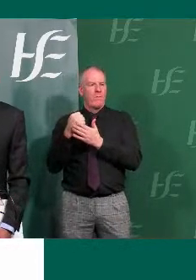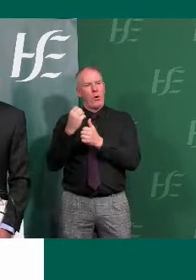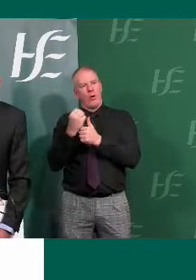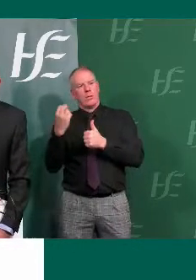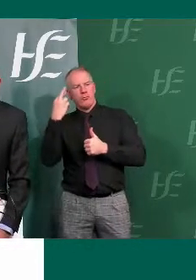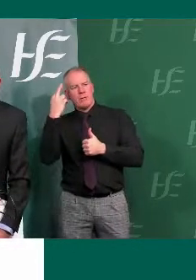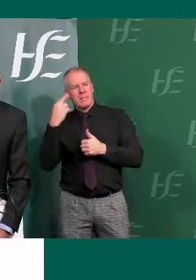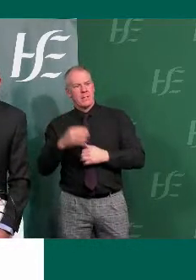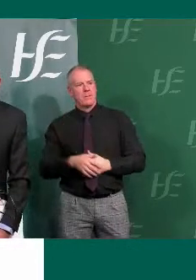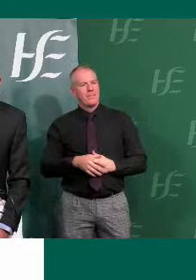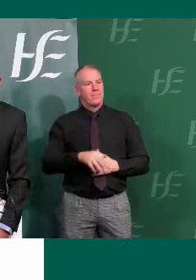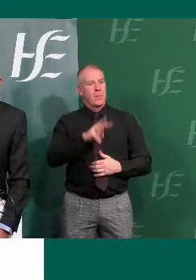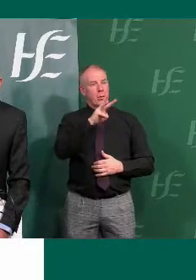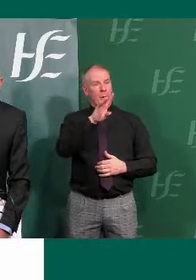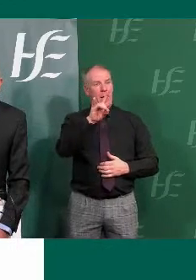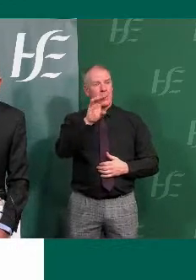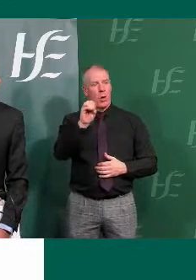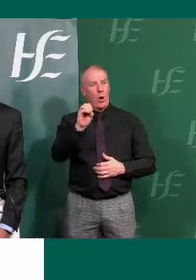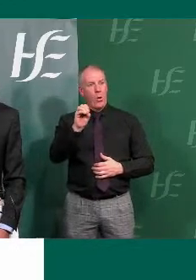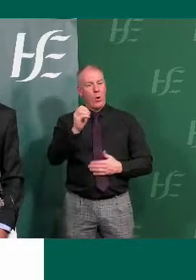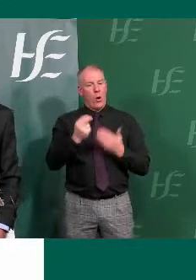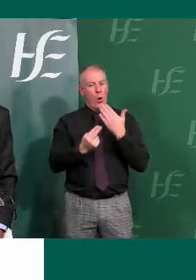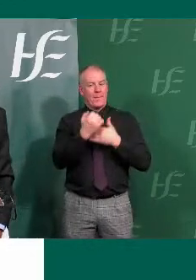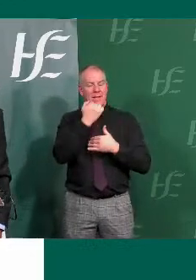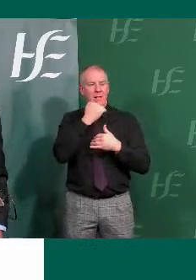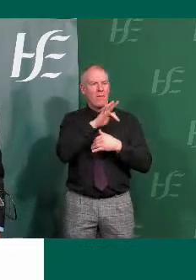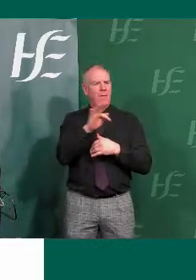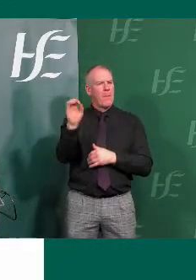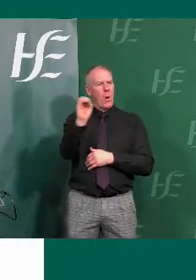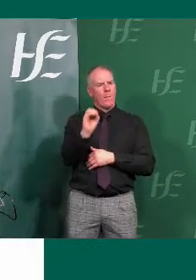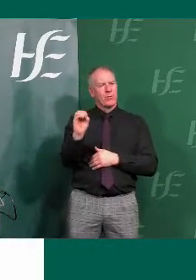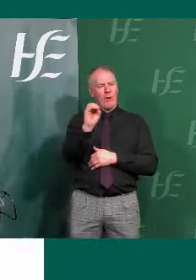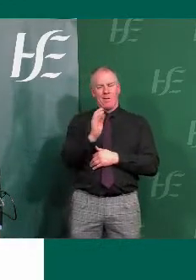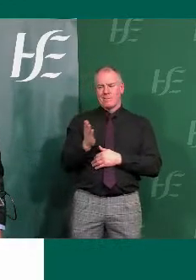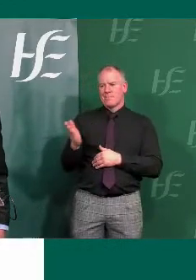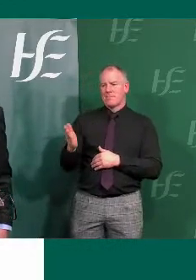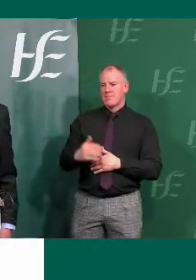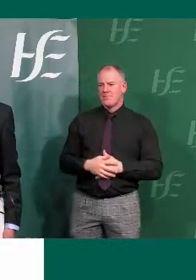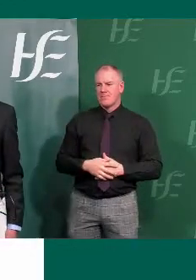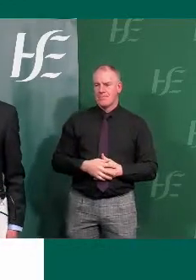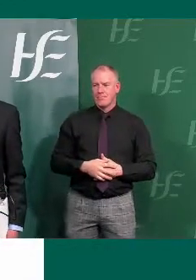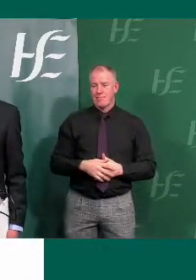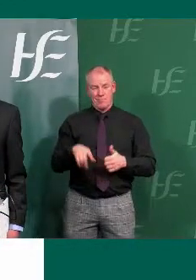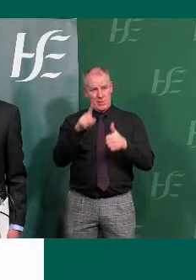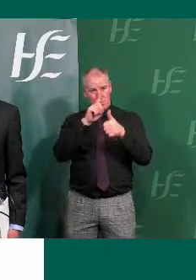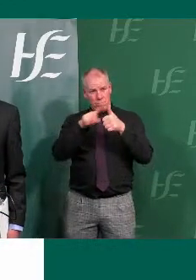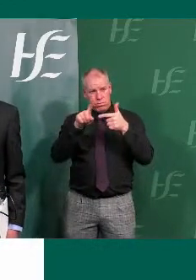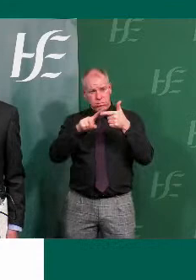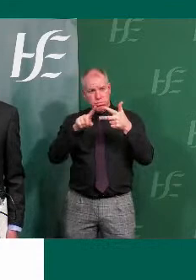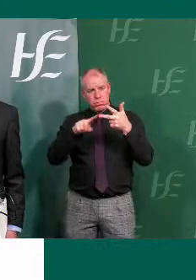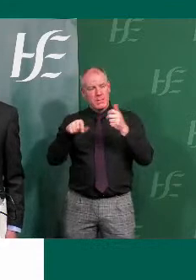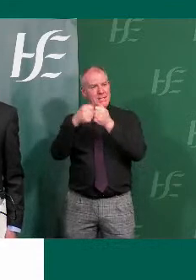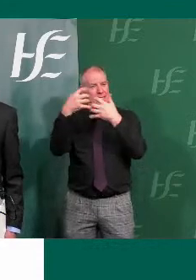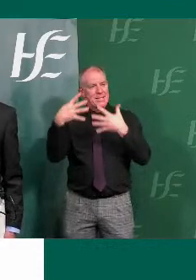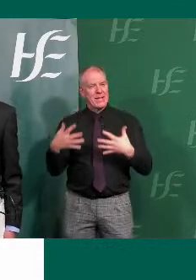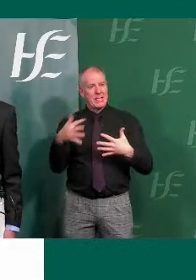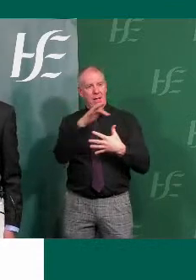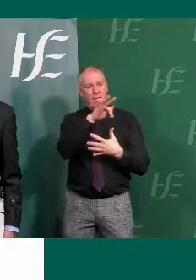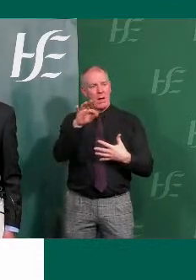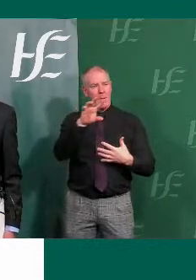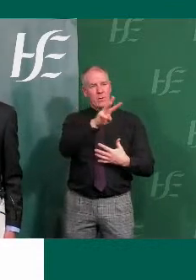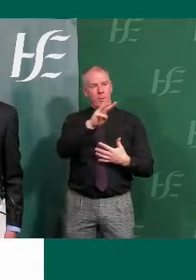WHO Omicron update, going through those different metrics, the way it measures its